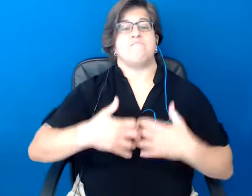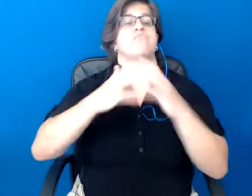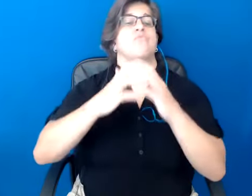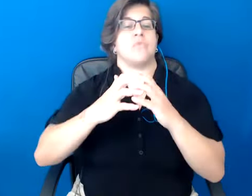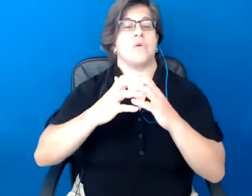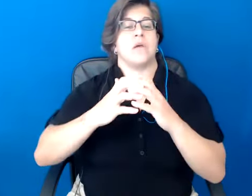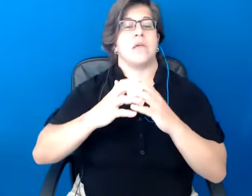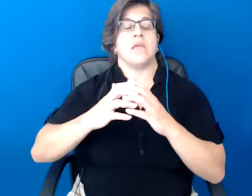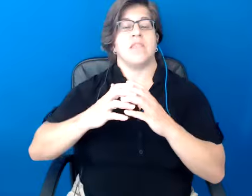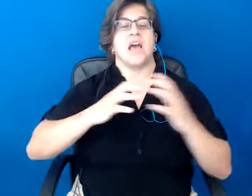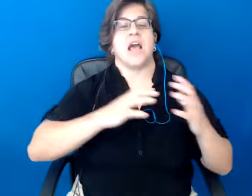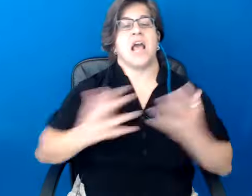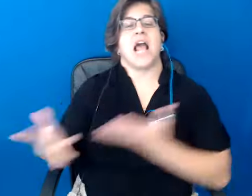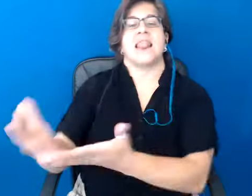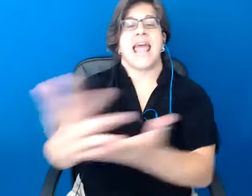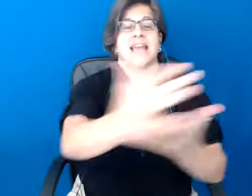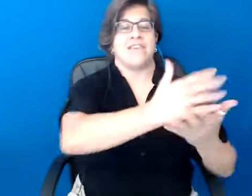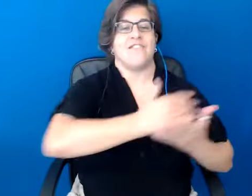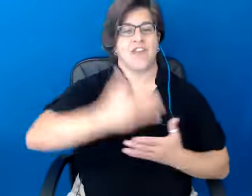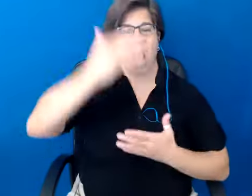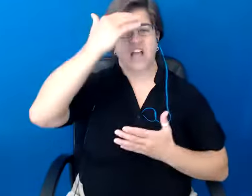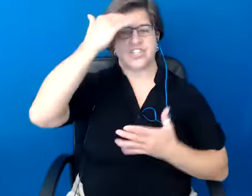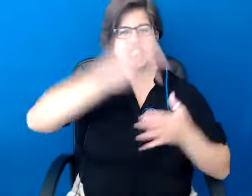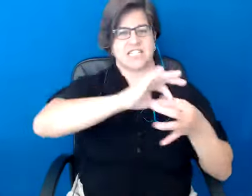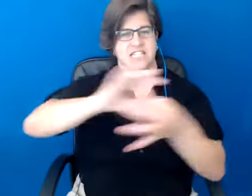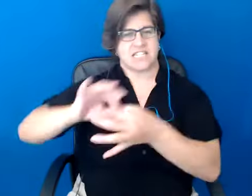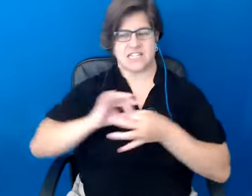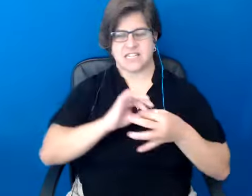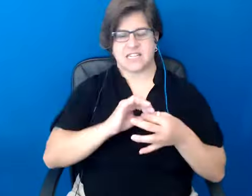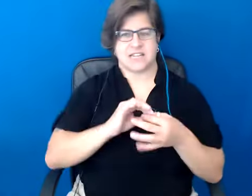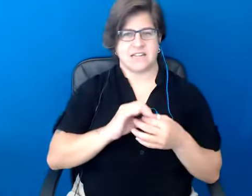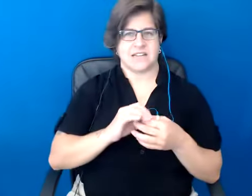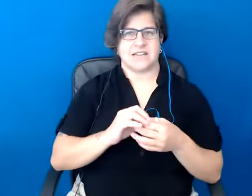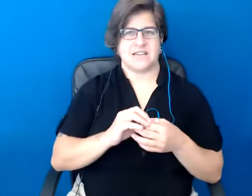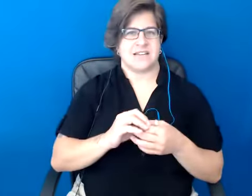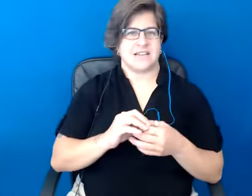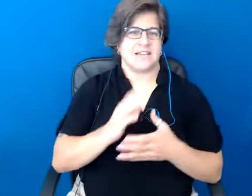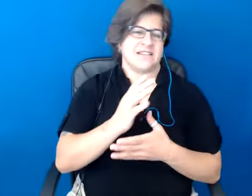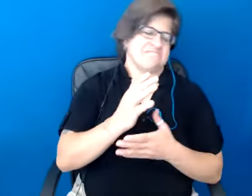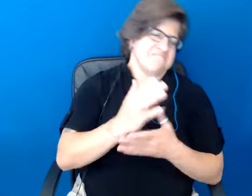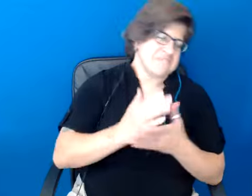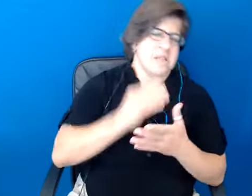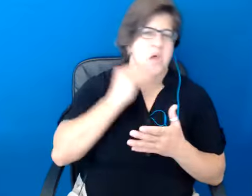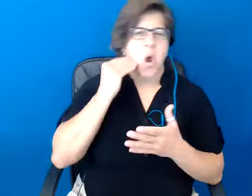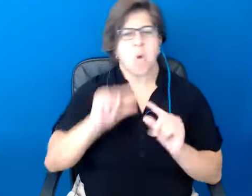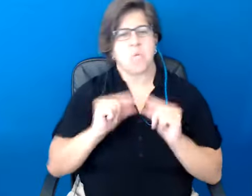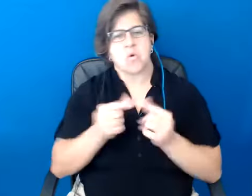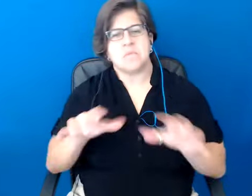I get to help form the collective conscience of just like the other speakers. Like my group does some things that are